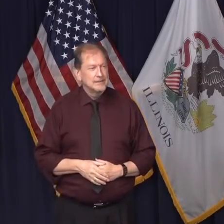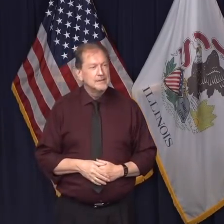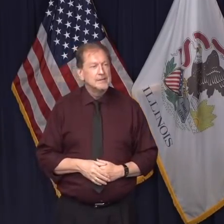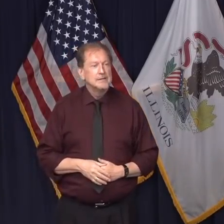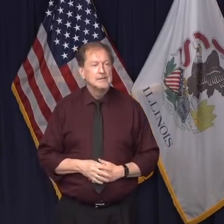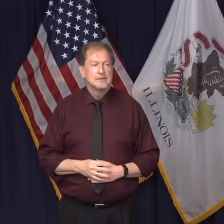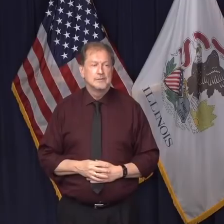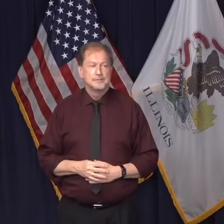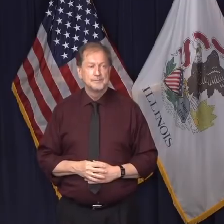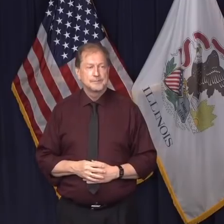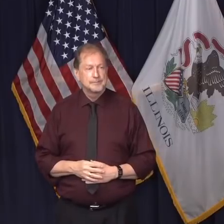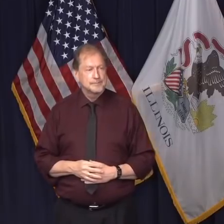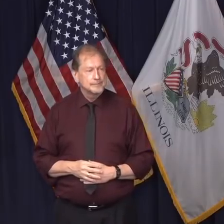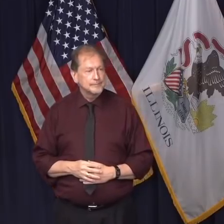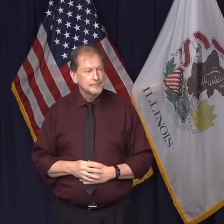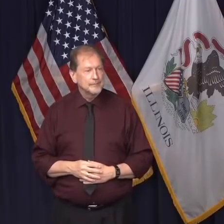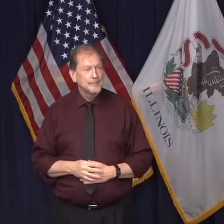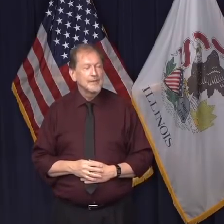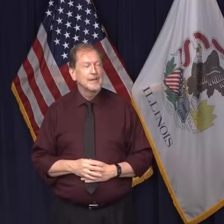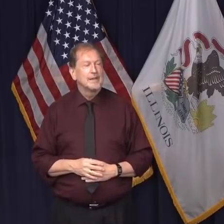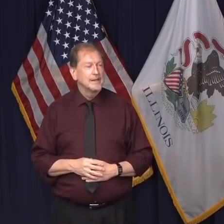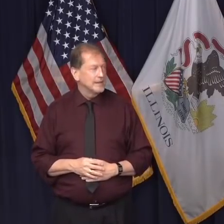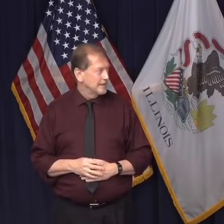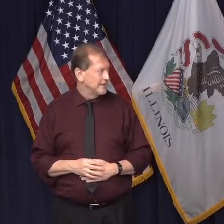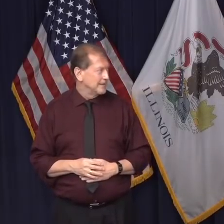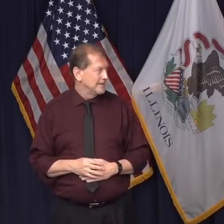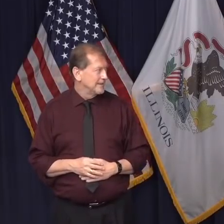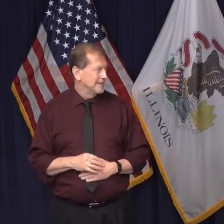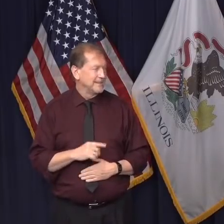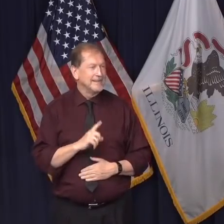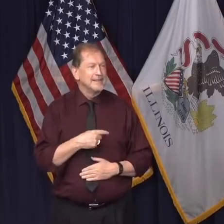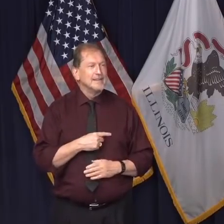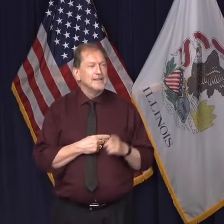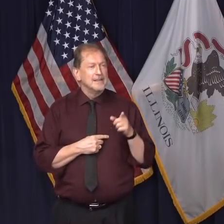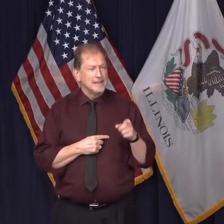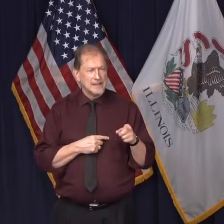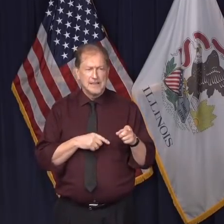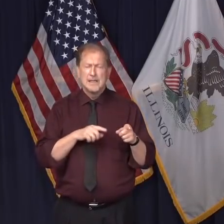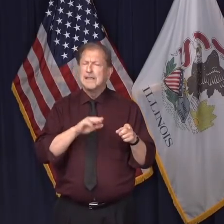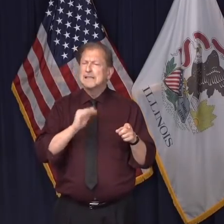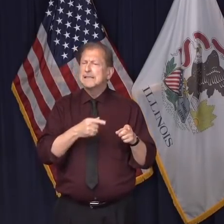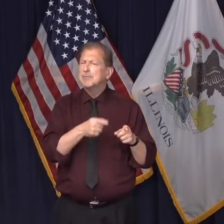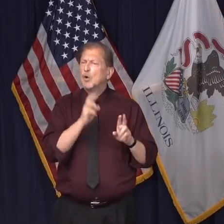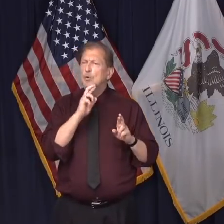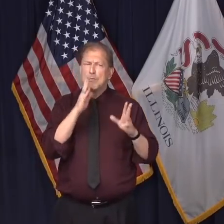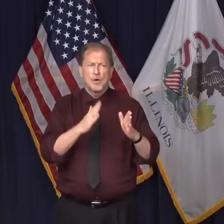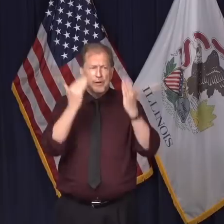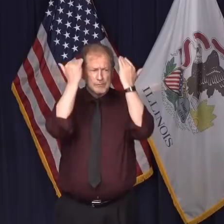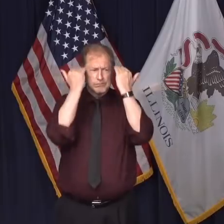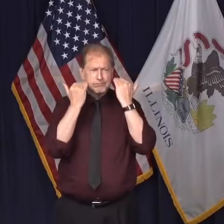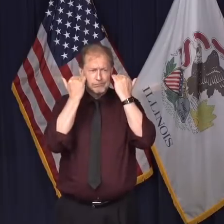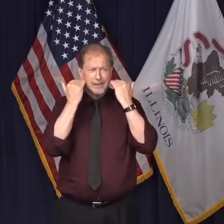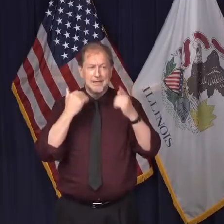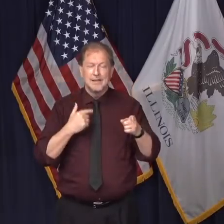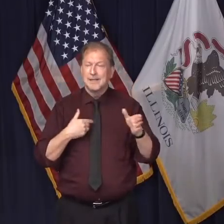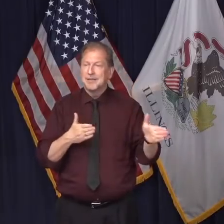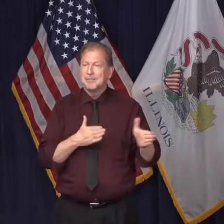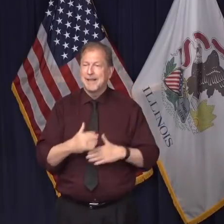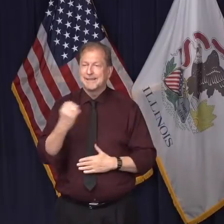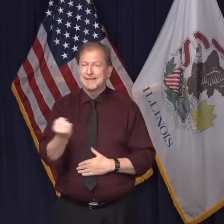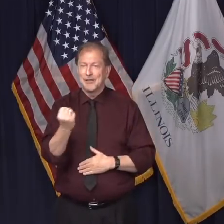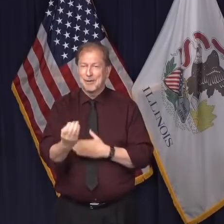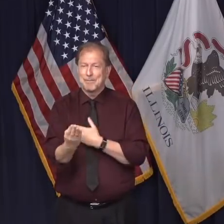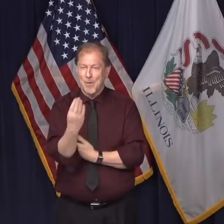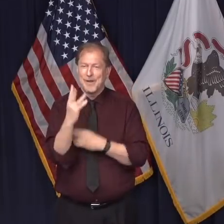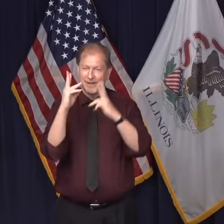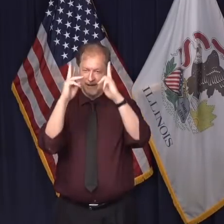Governor, good to see you again, twice in 1 week. Craig, you look on like our you might last- need a trim also. I have a haircut appointment Saturday morning. There you go. You